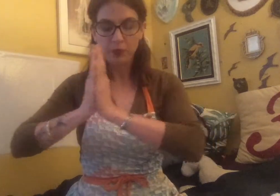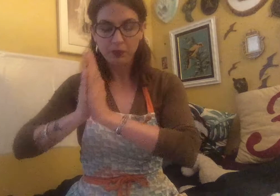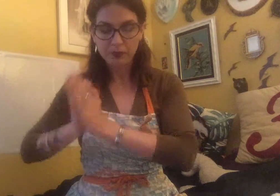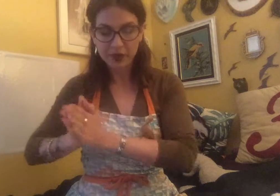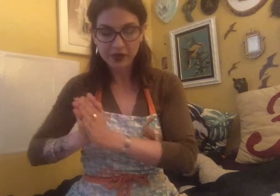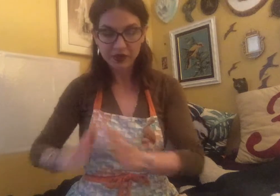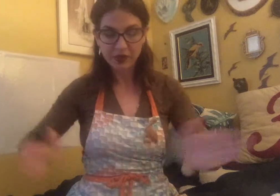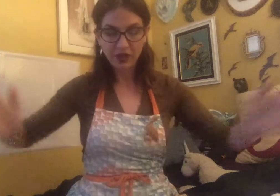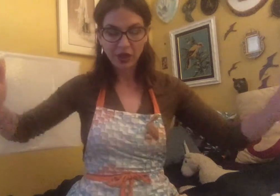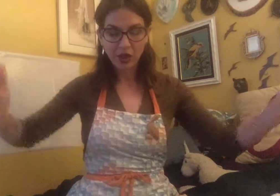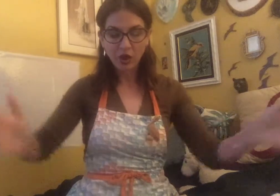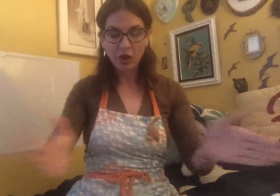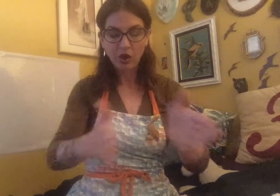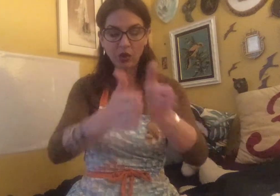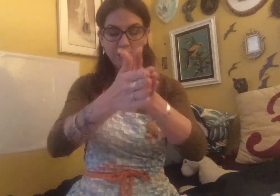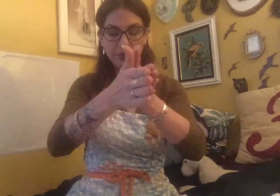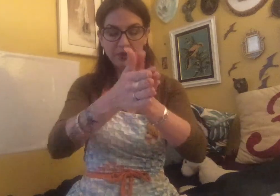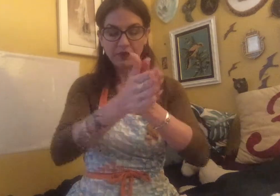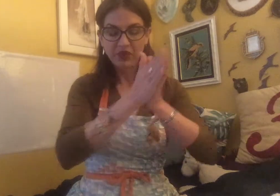H-O-P, hope,